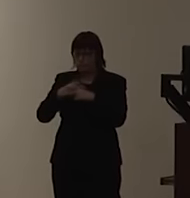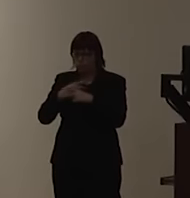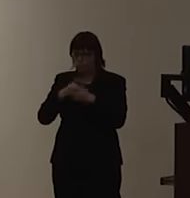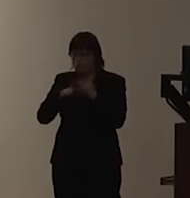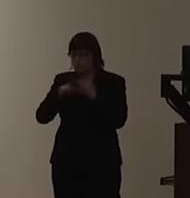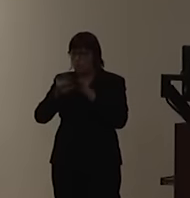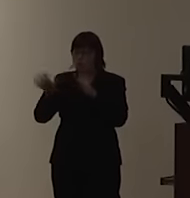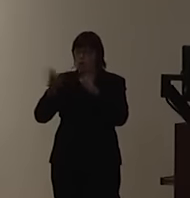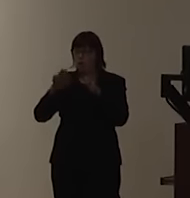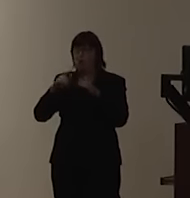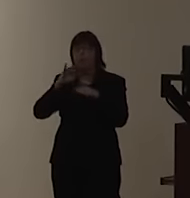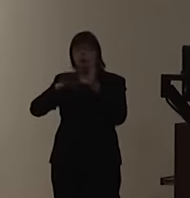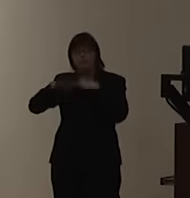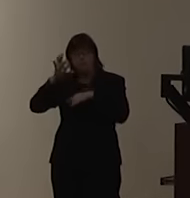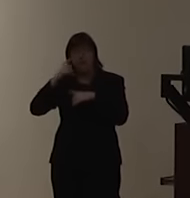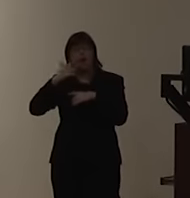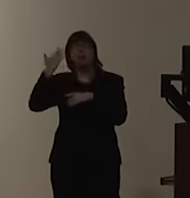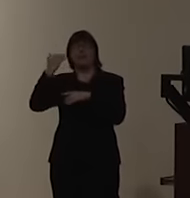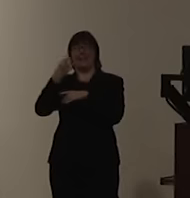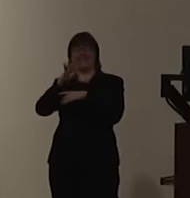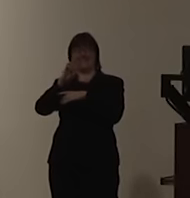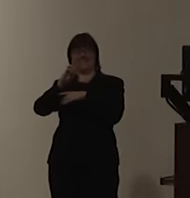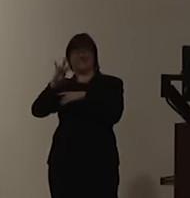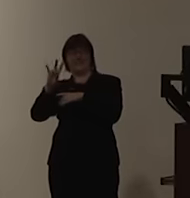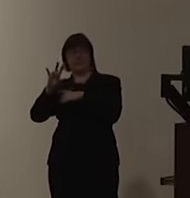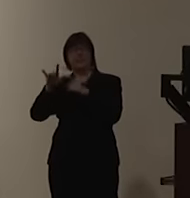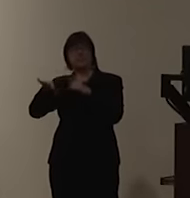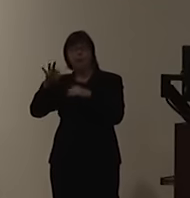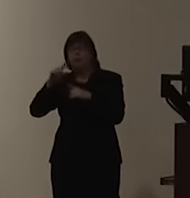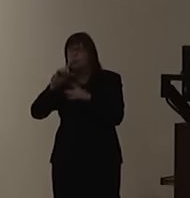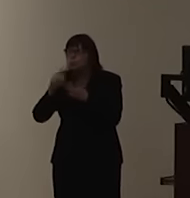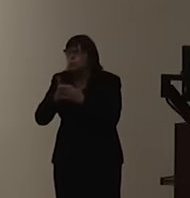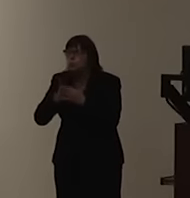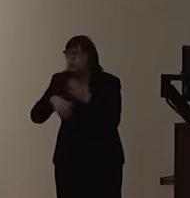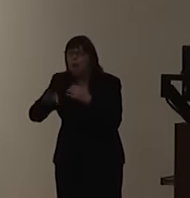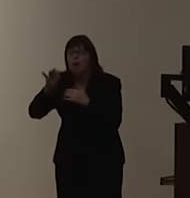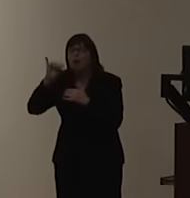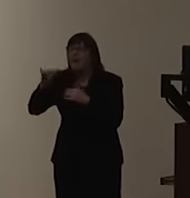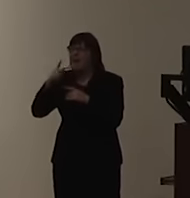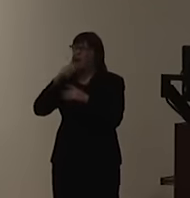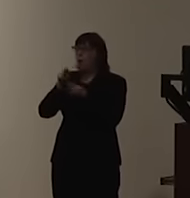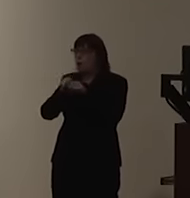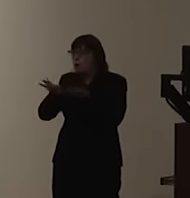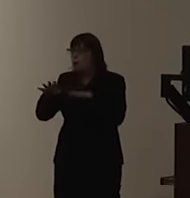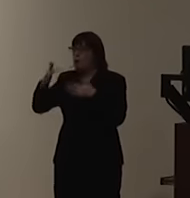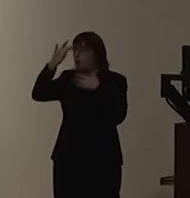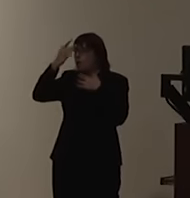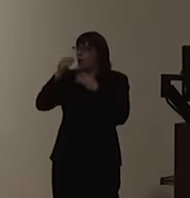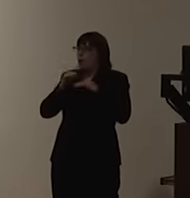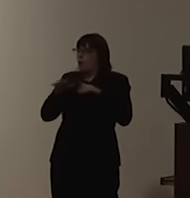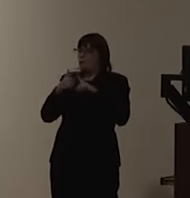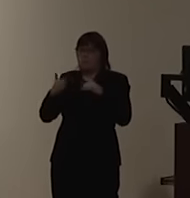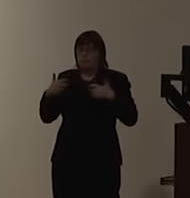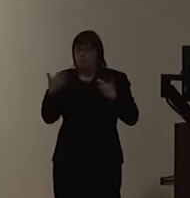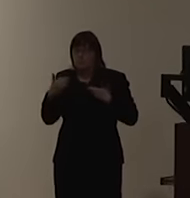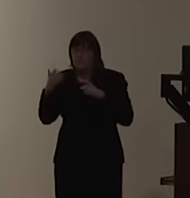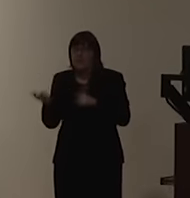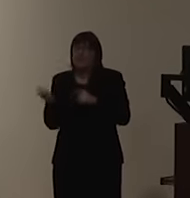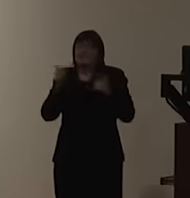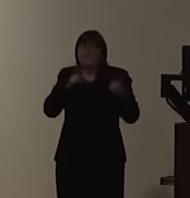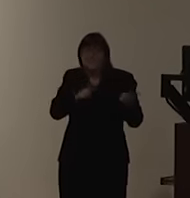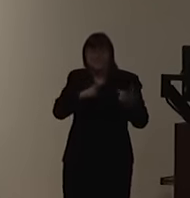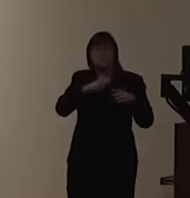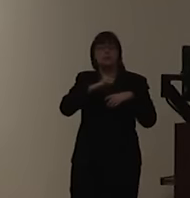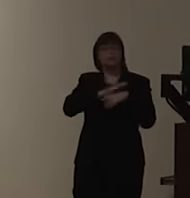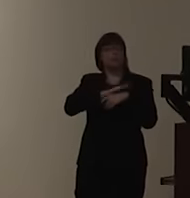discovered, and it spread to two other cities, Frankfurt, Germany, and Belgrade, then Yugoslavia, before people